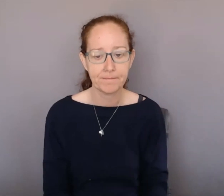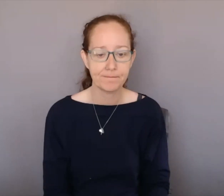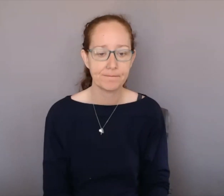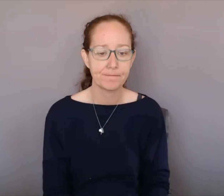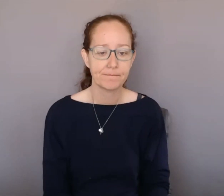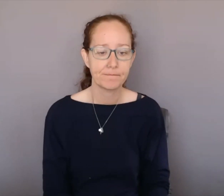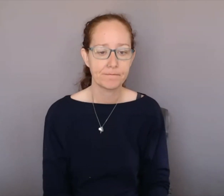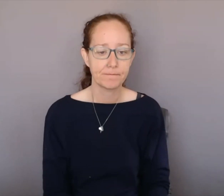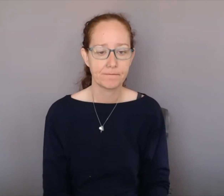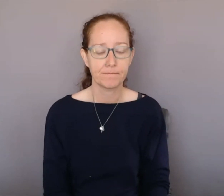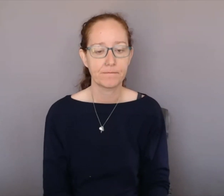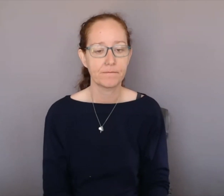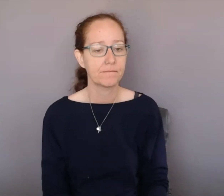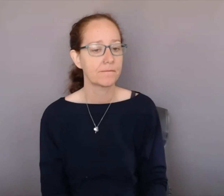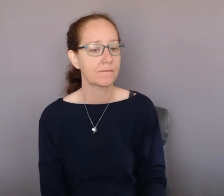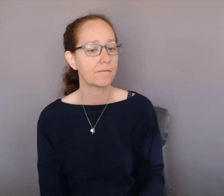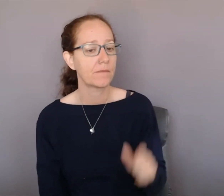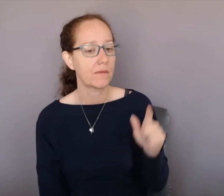Okay.